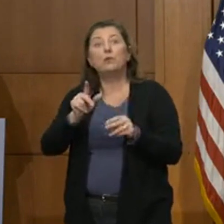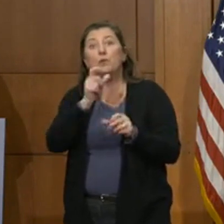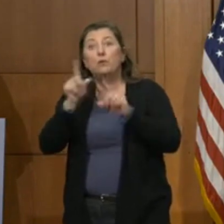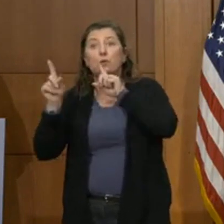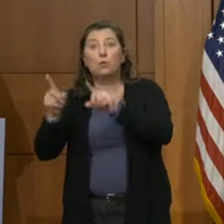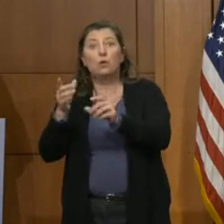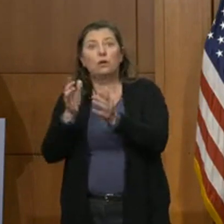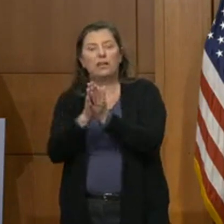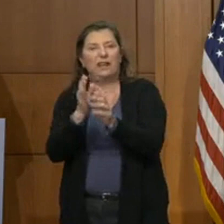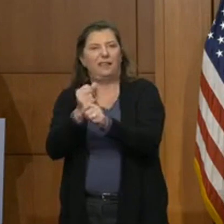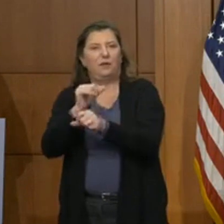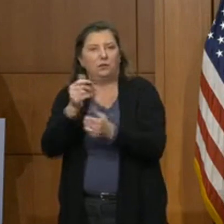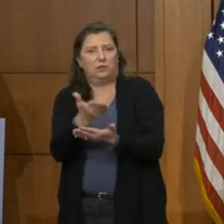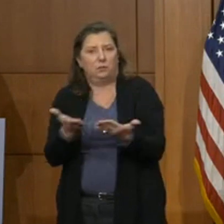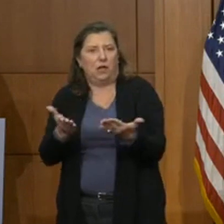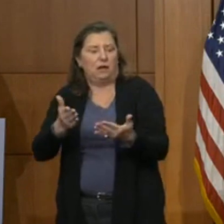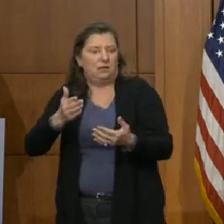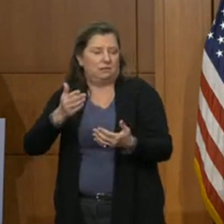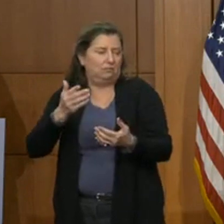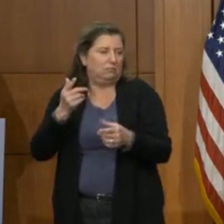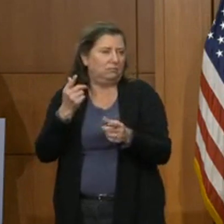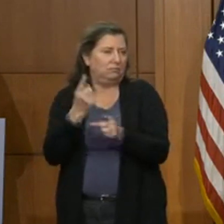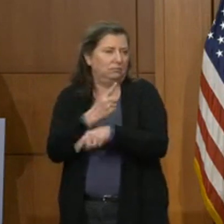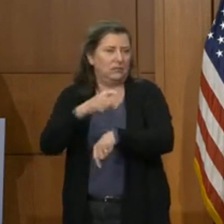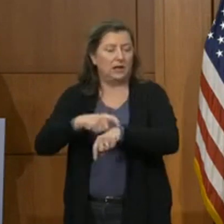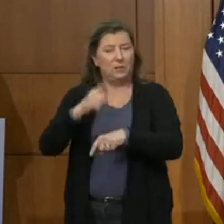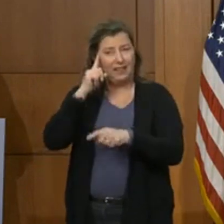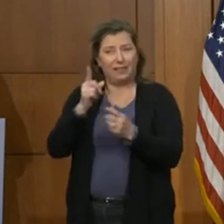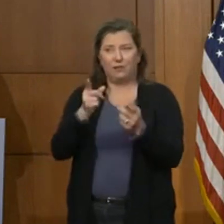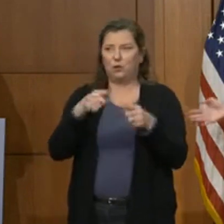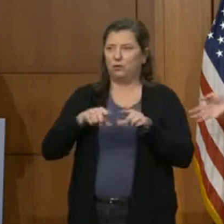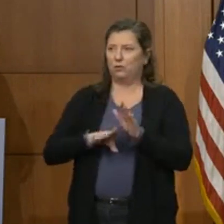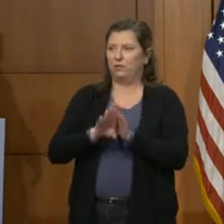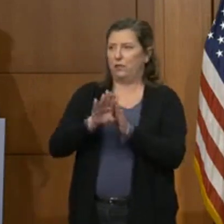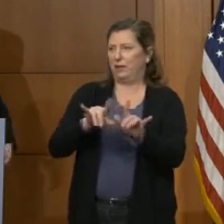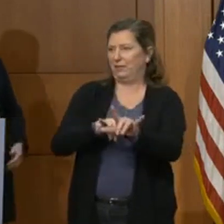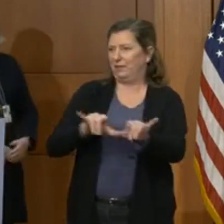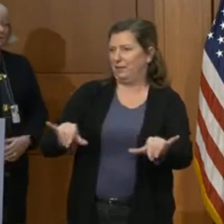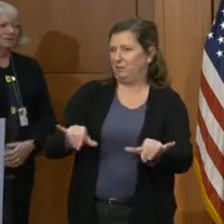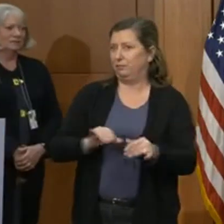in a timely manner. So I think those are evolving together.